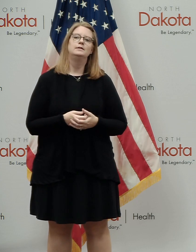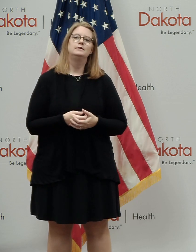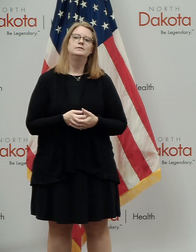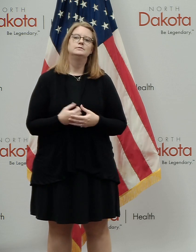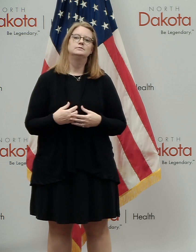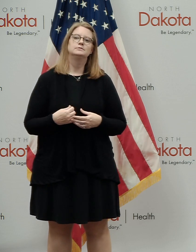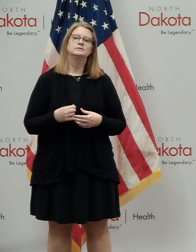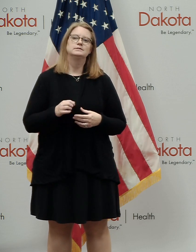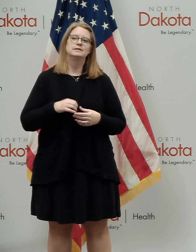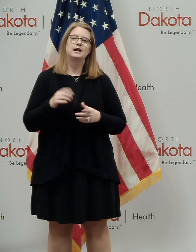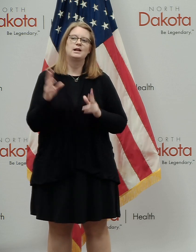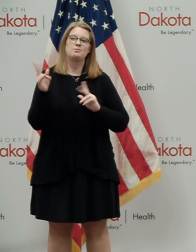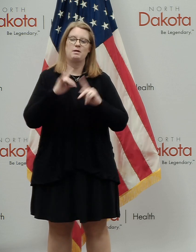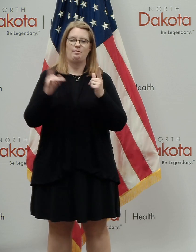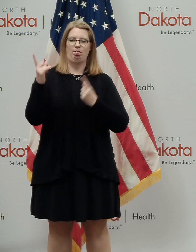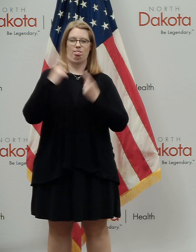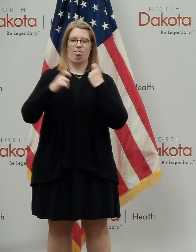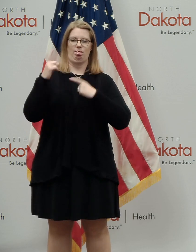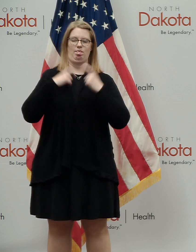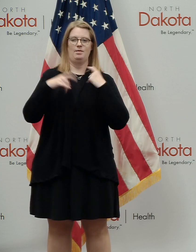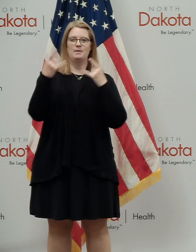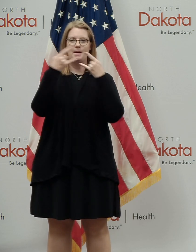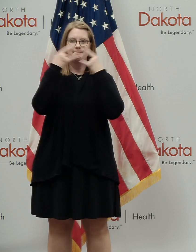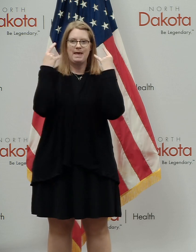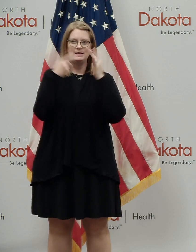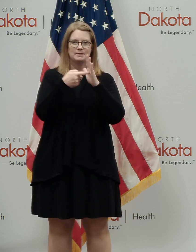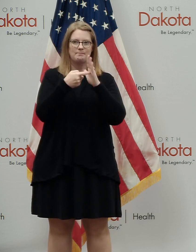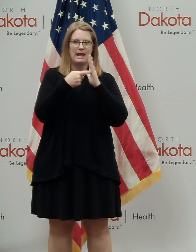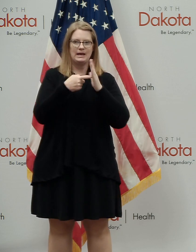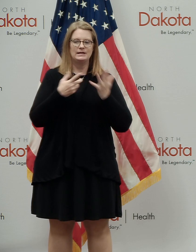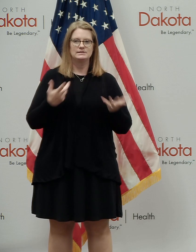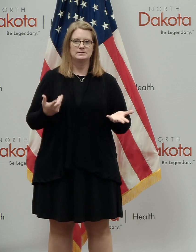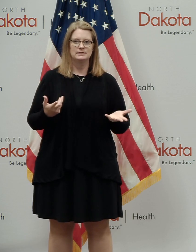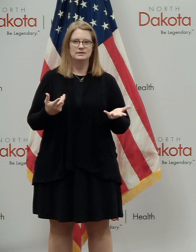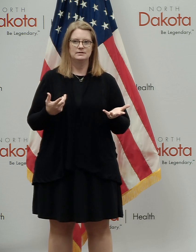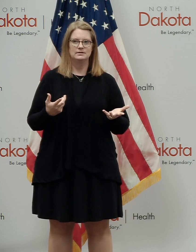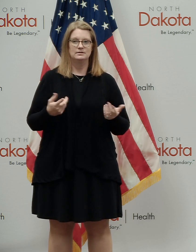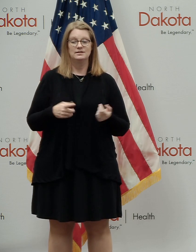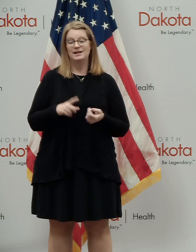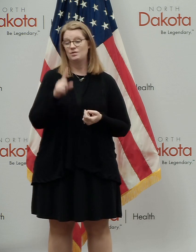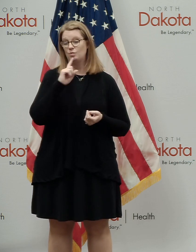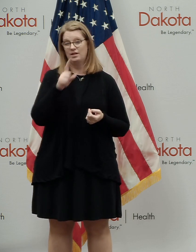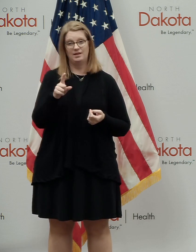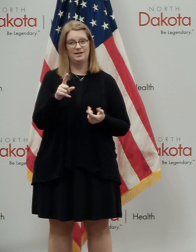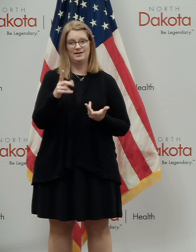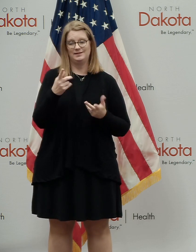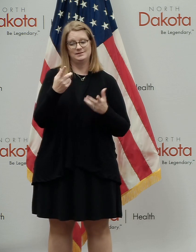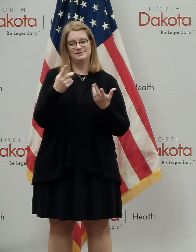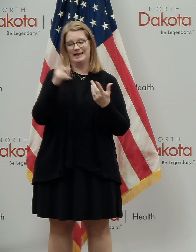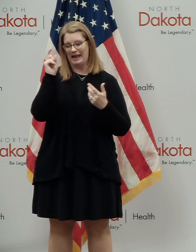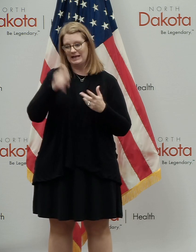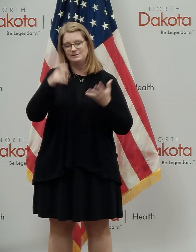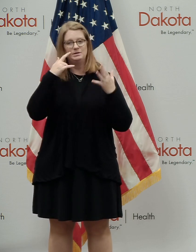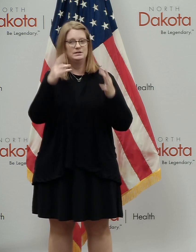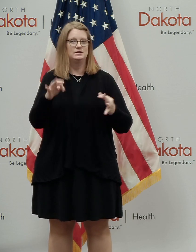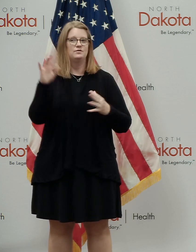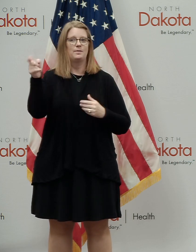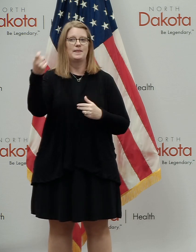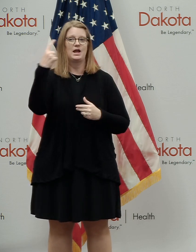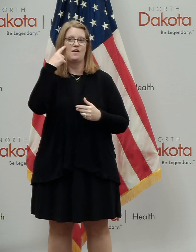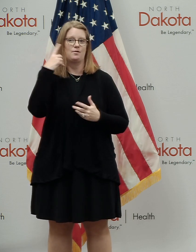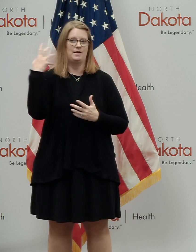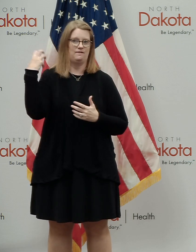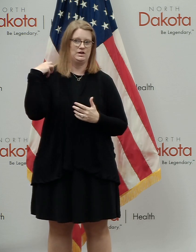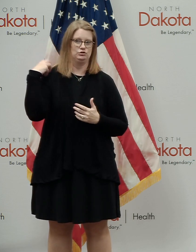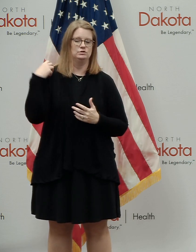When I get asked about mask mandates, I really think that that comes from our government officials, the mandates.